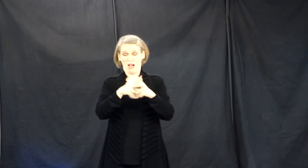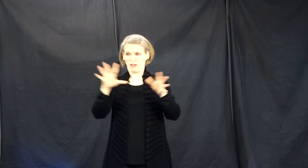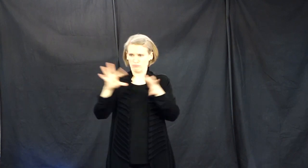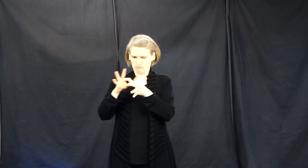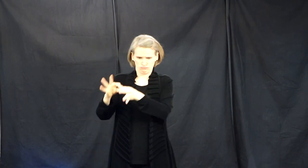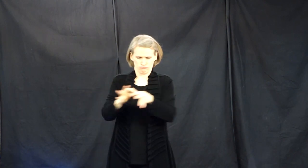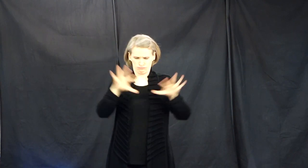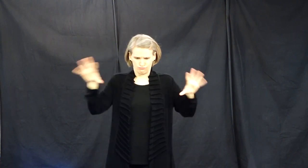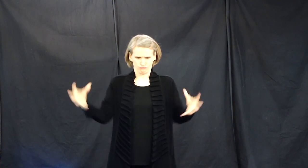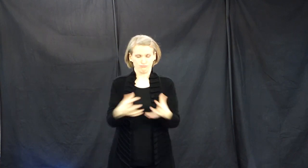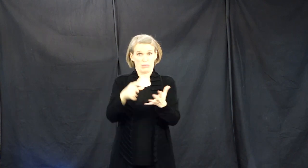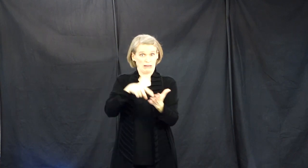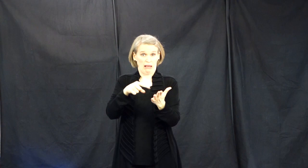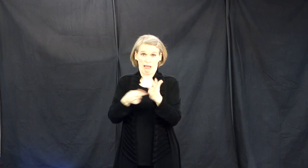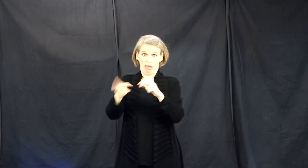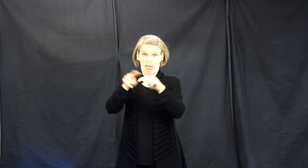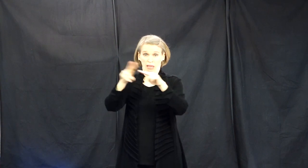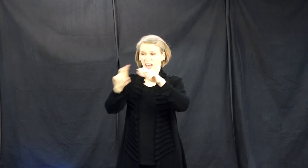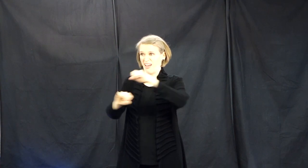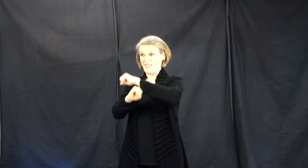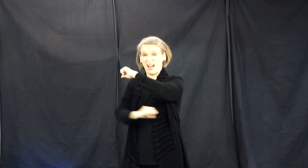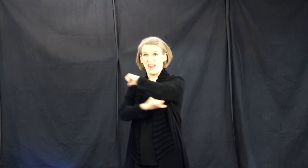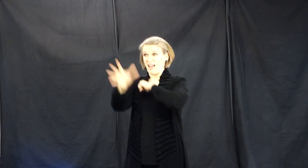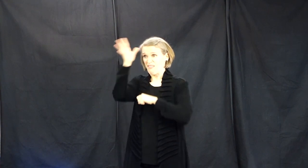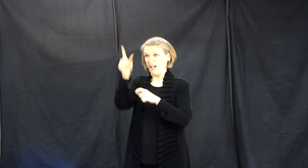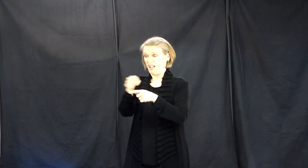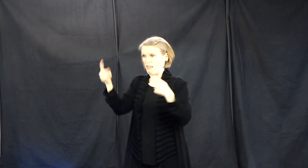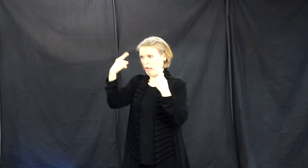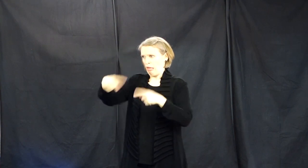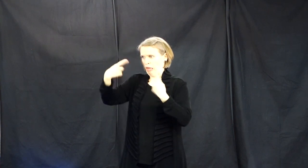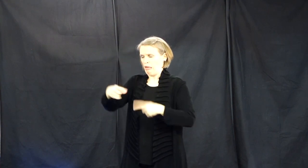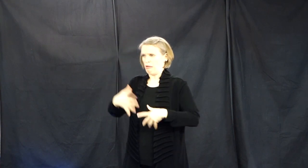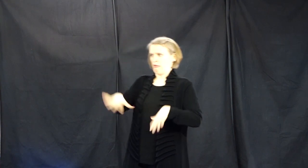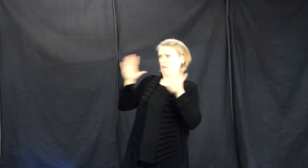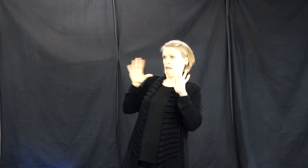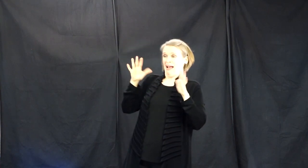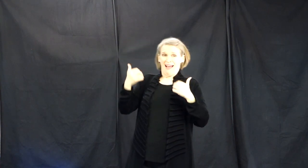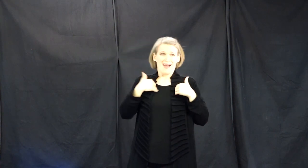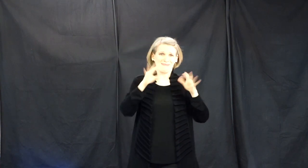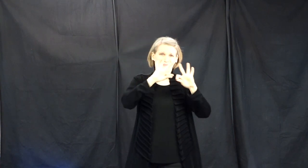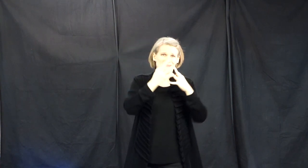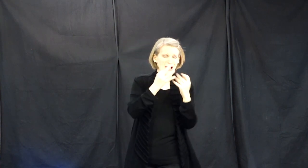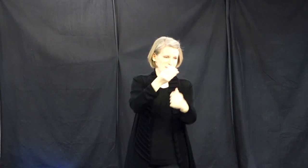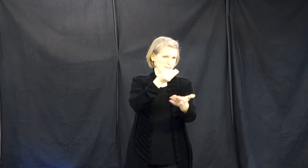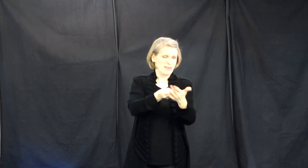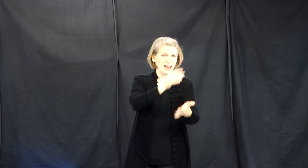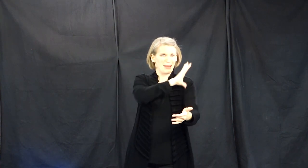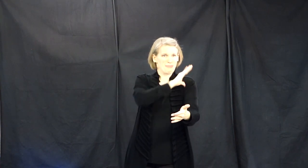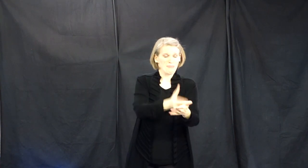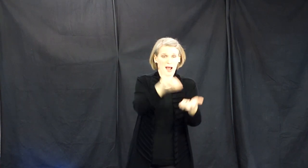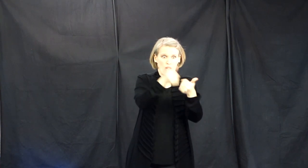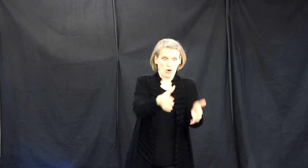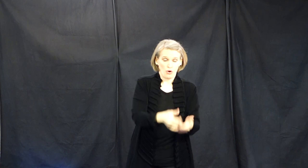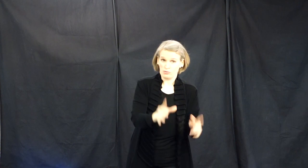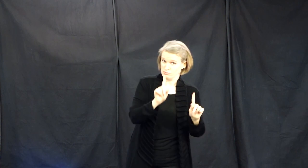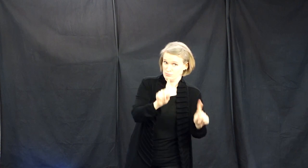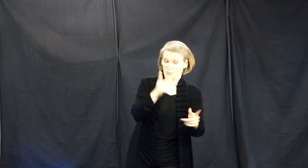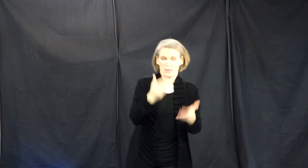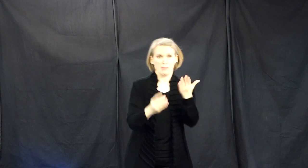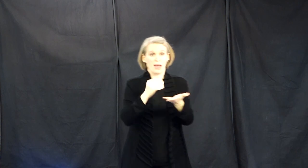more debt? Fight the other founding fathers till he has to forfeit. Have it all, lose it all. You ready for more yet? Treasury Secretary, Washington's